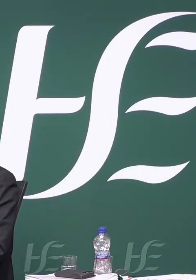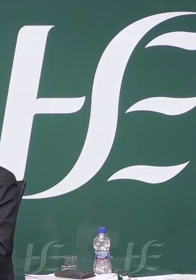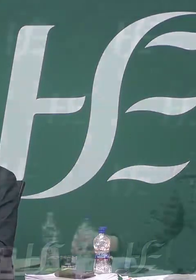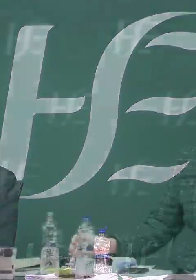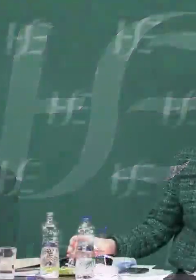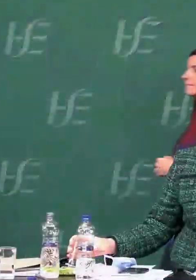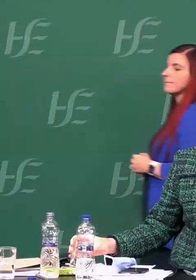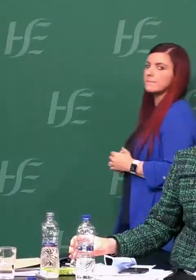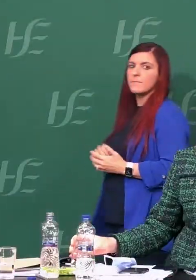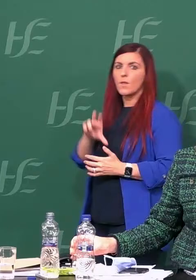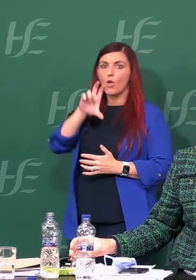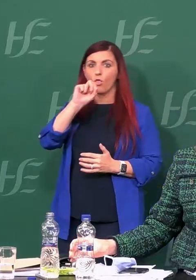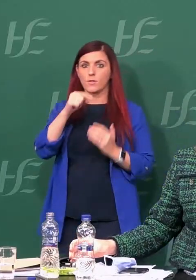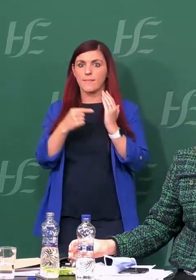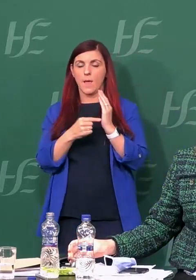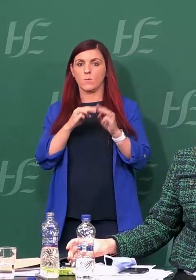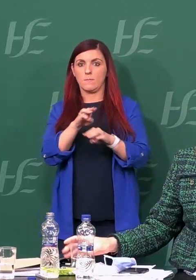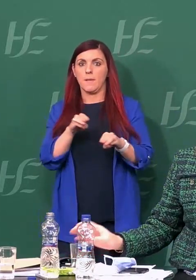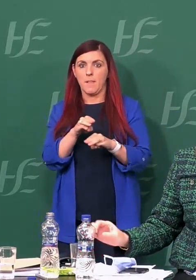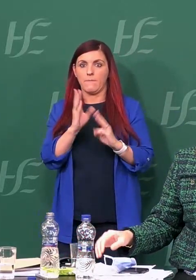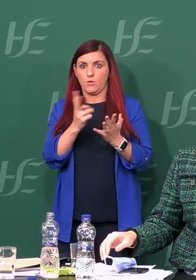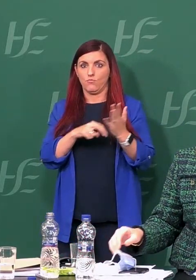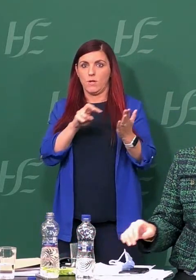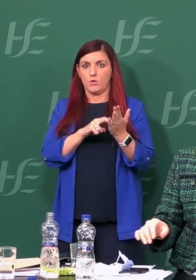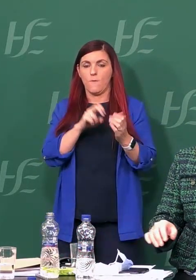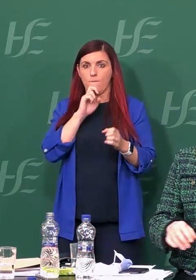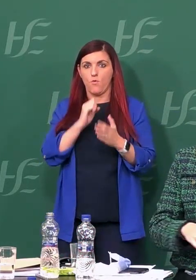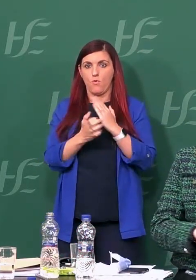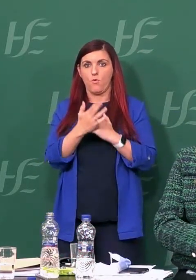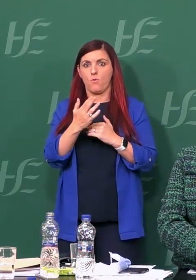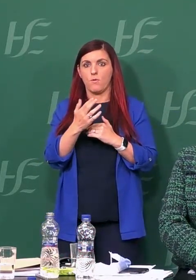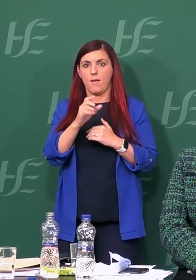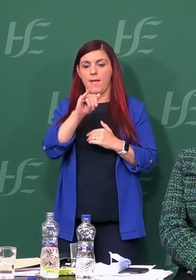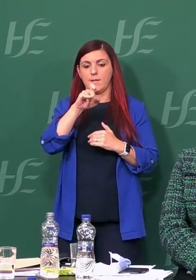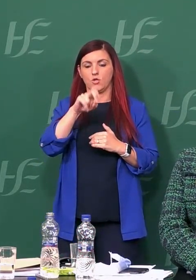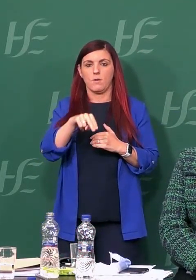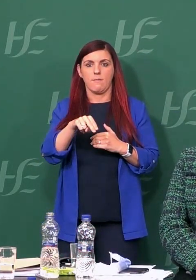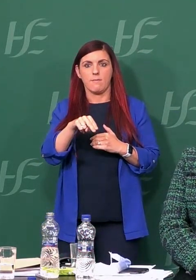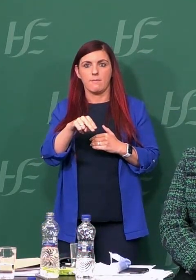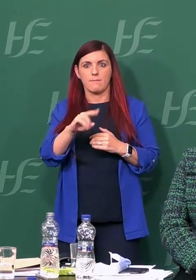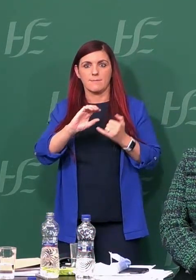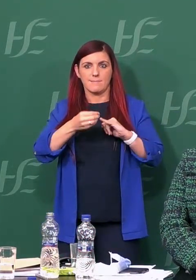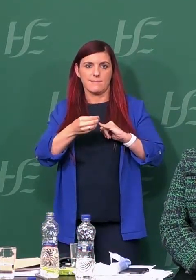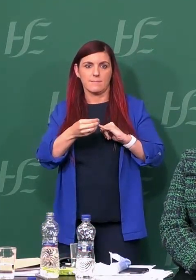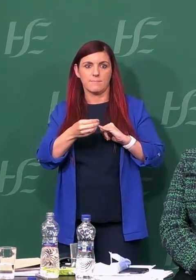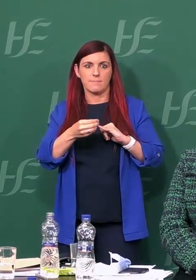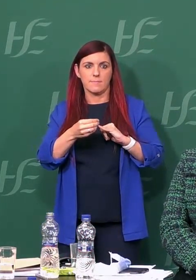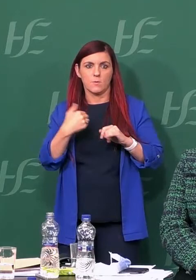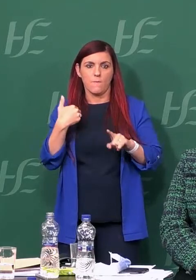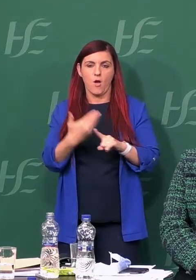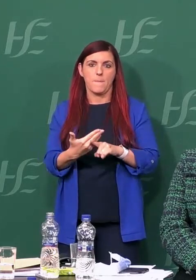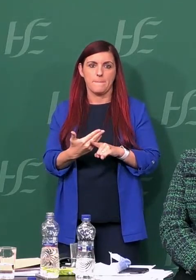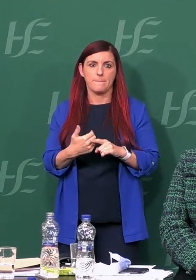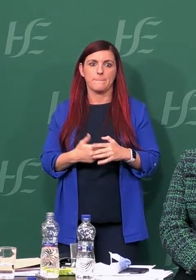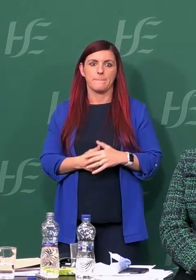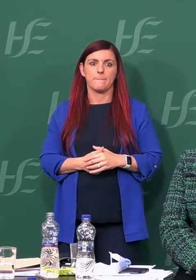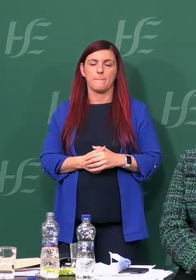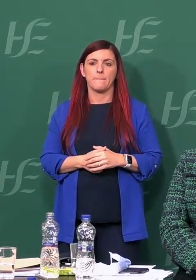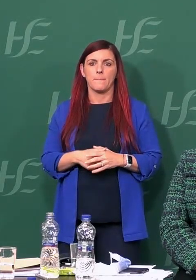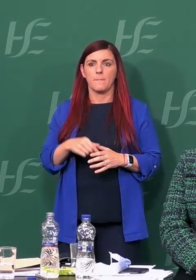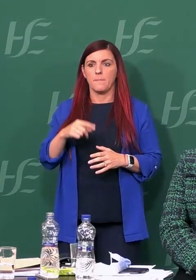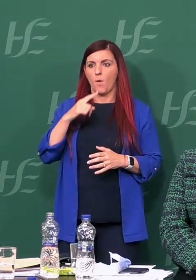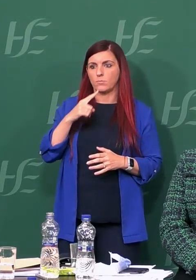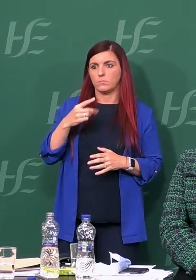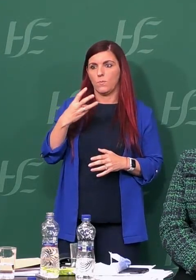now, separate to the close contacts, vaccinated, symptomatic or unsymptomatic people. So, it's a lot